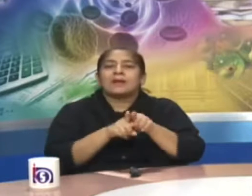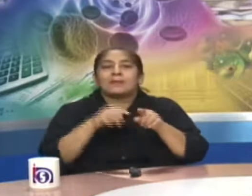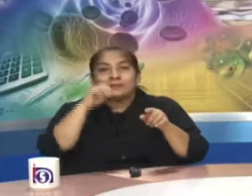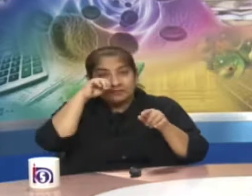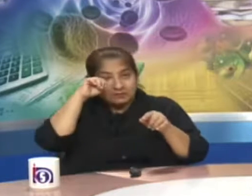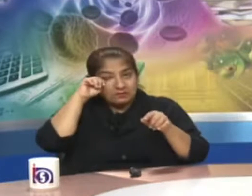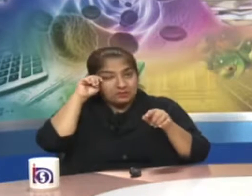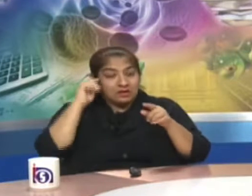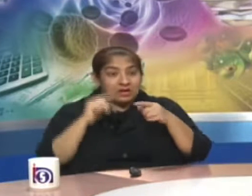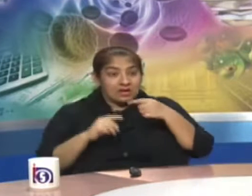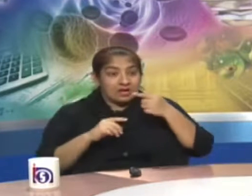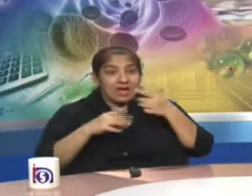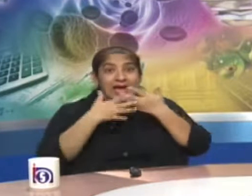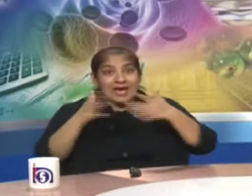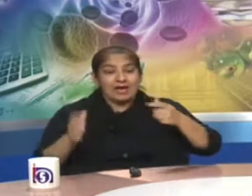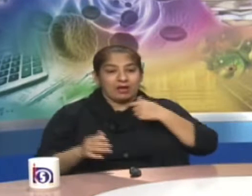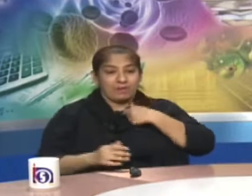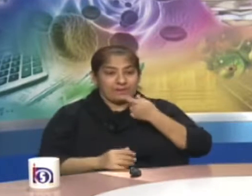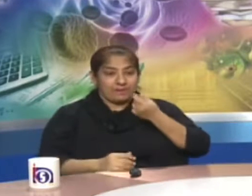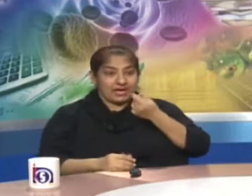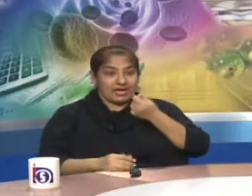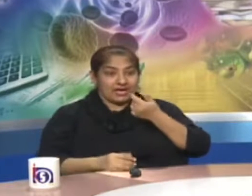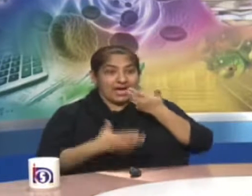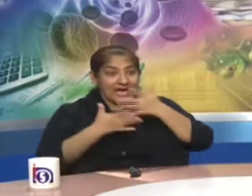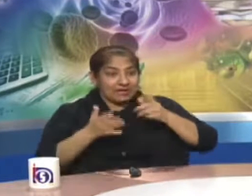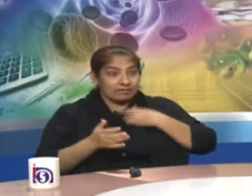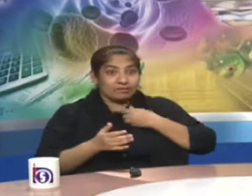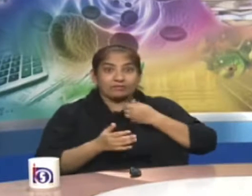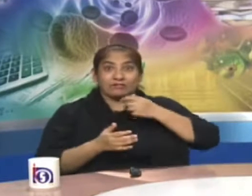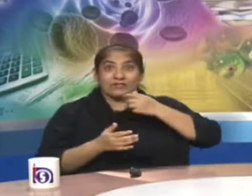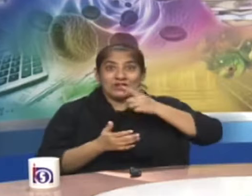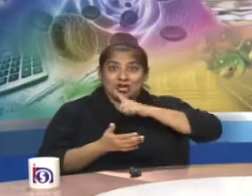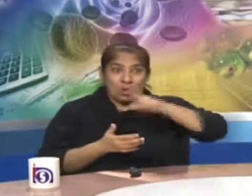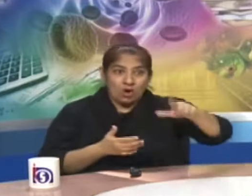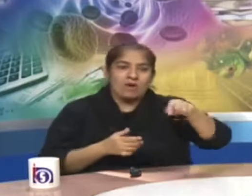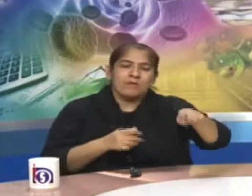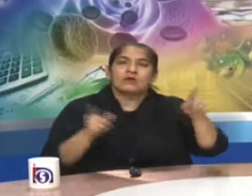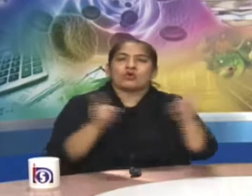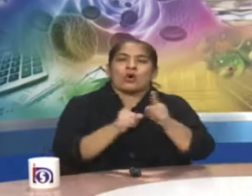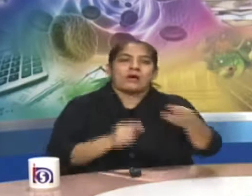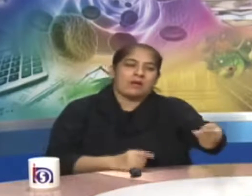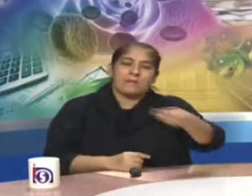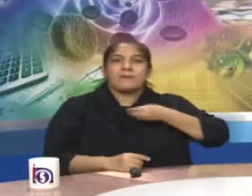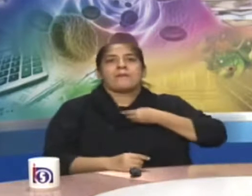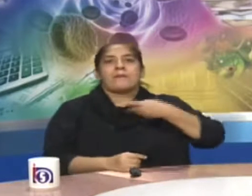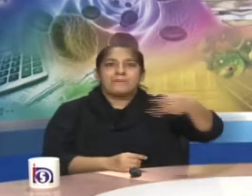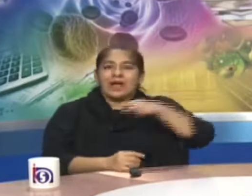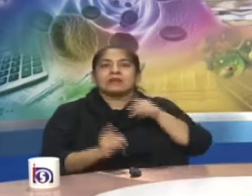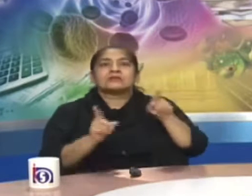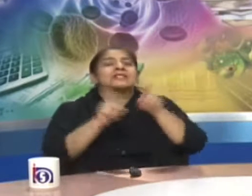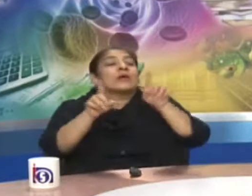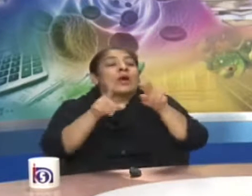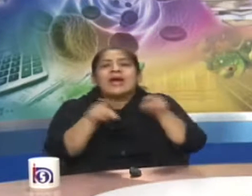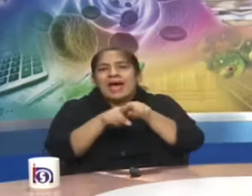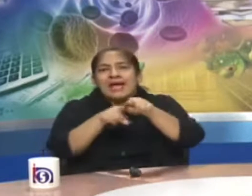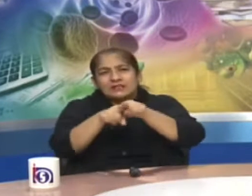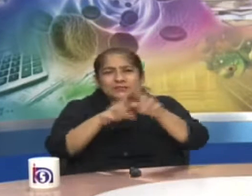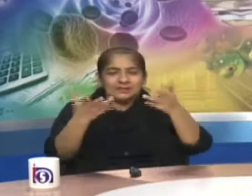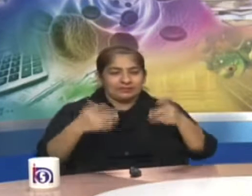The fourth objective of NSEI is to make the necessary